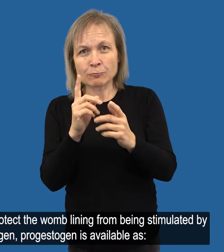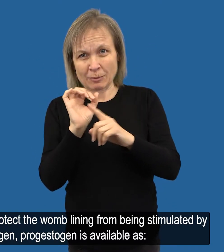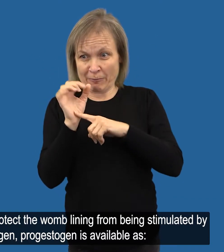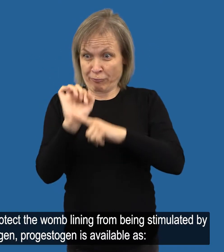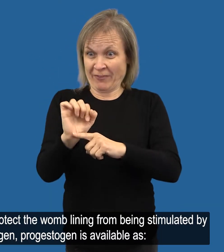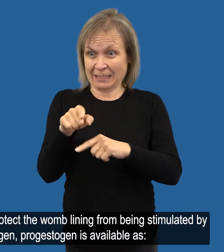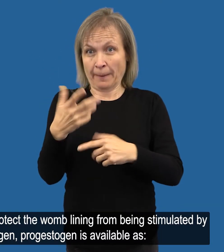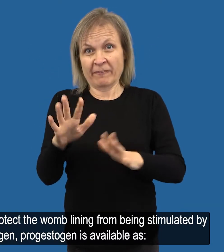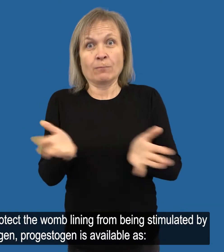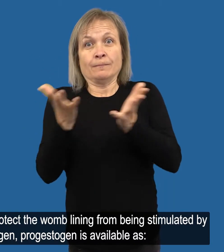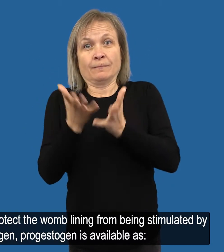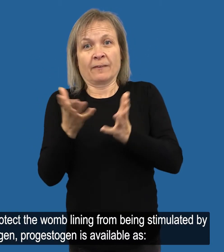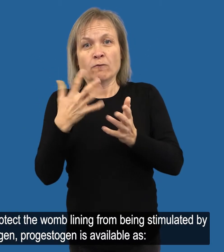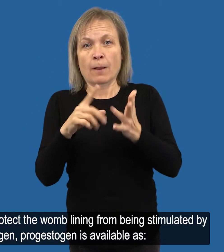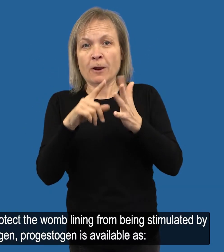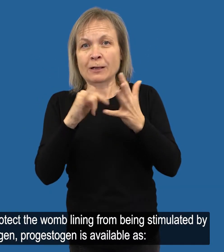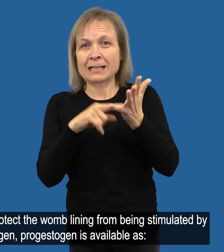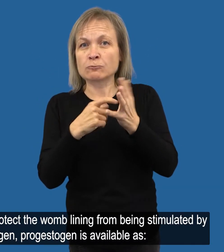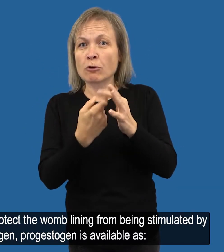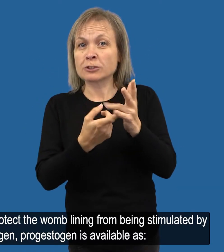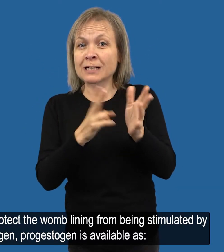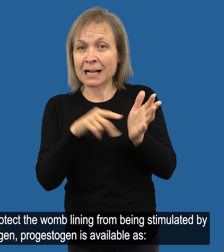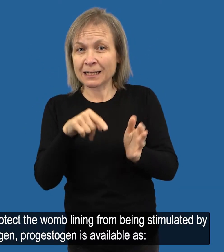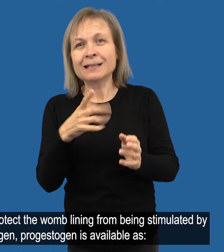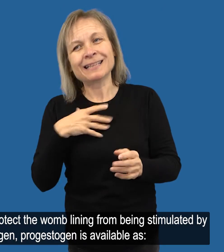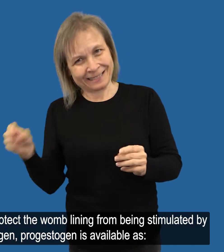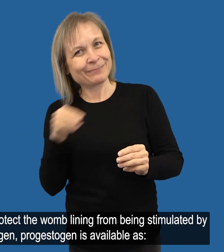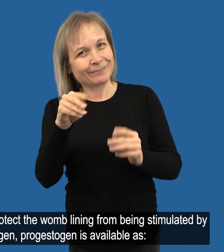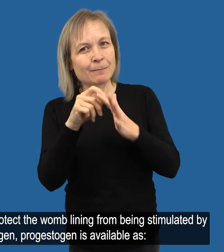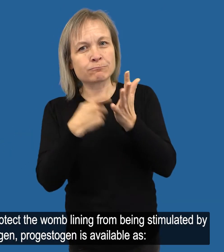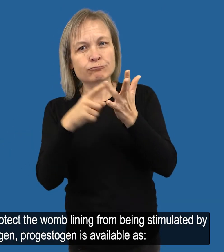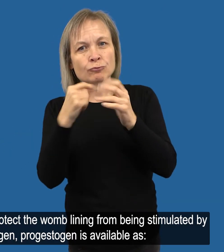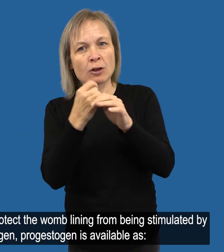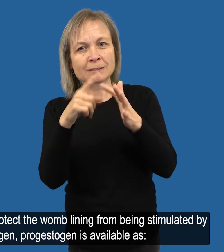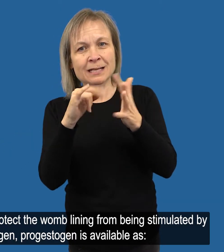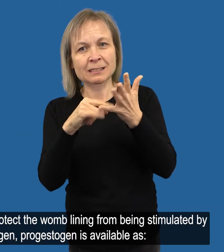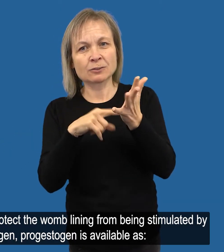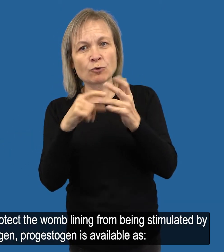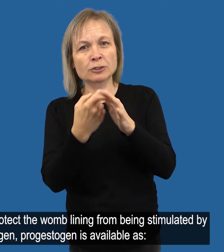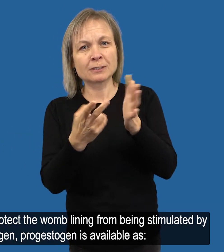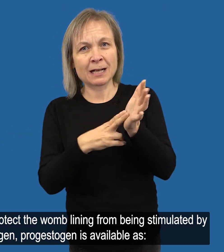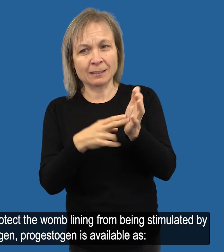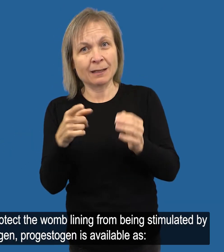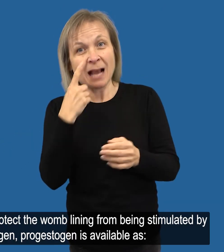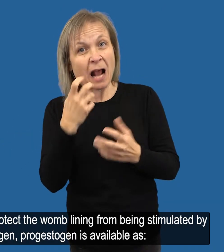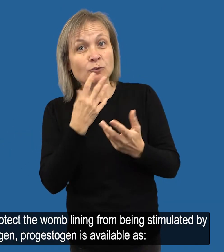When required to protect the womb lining from being stimulated by estrogen, progestogen is available as